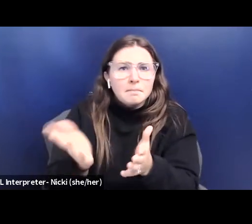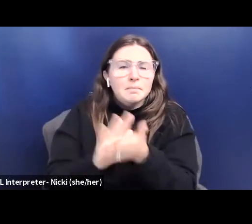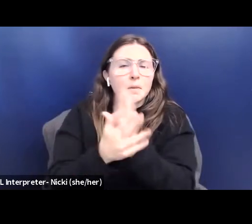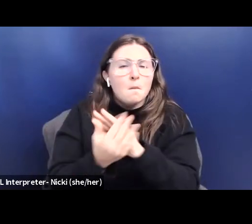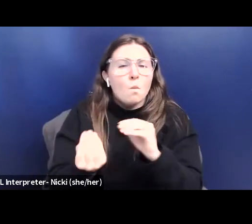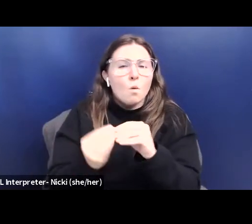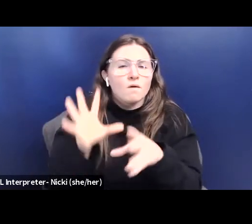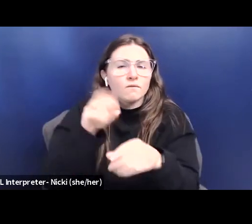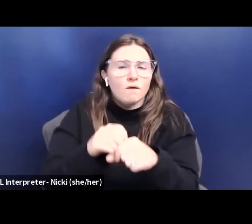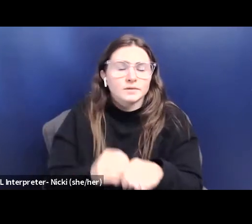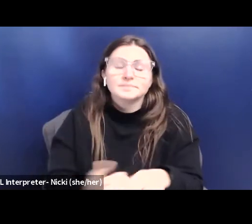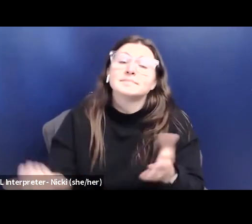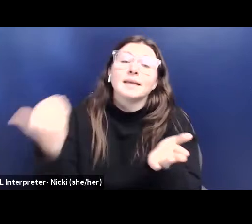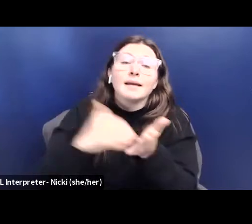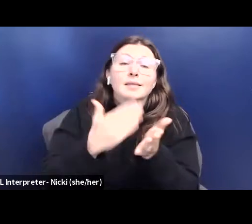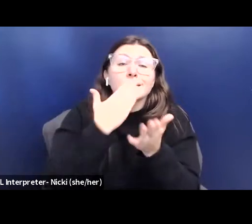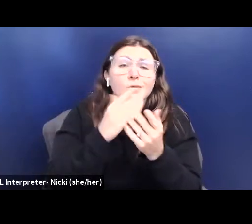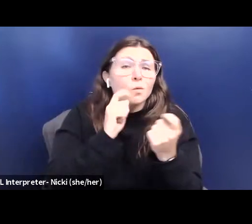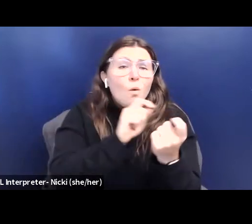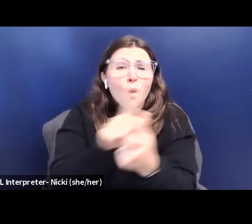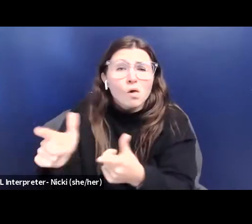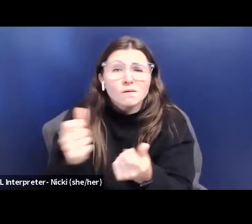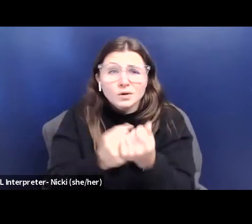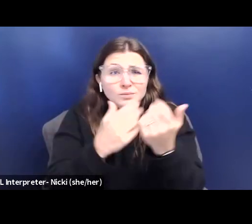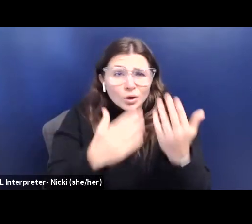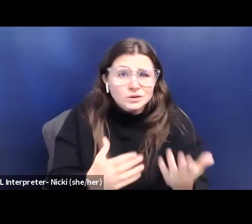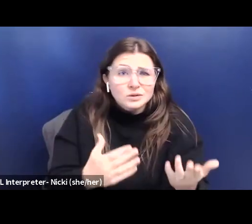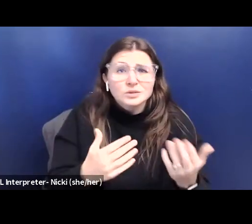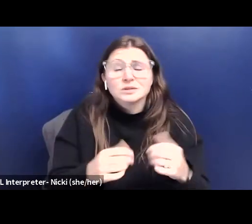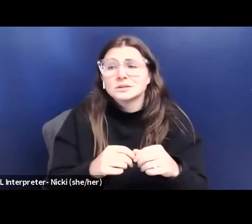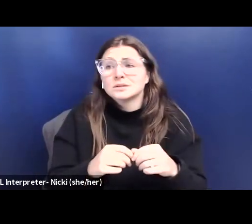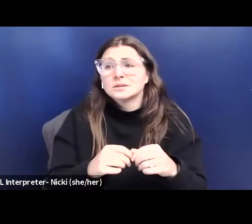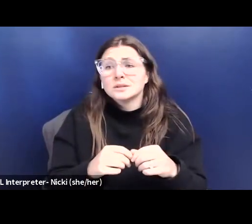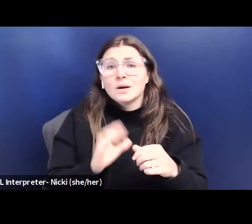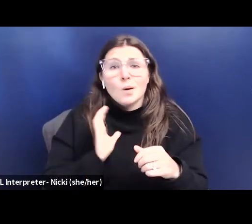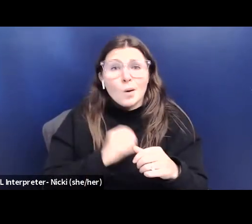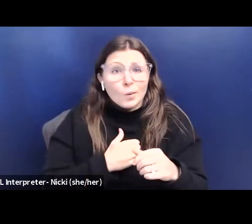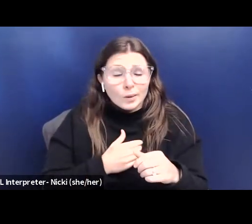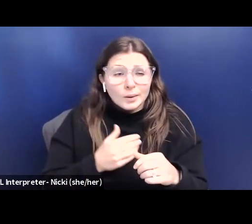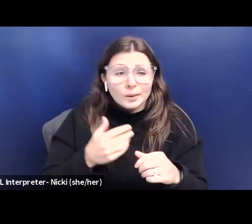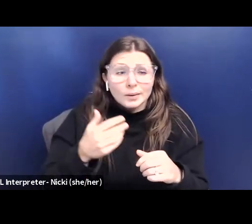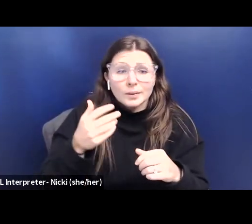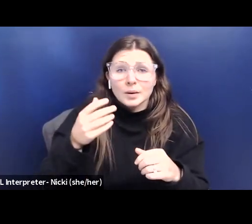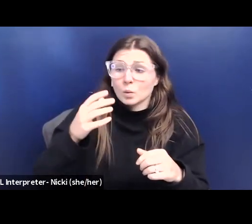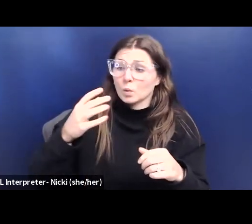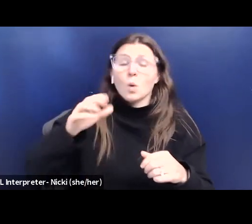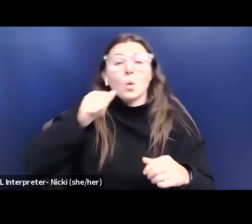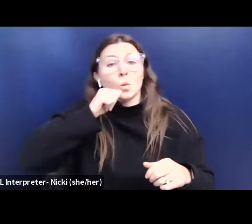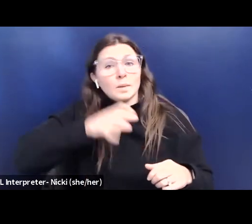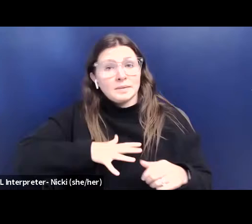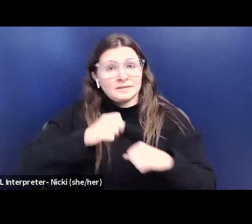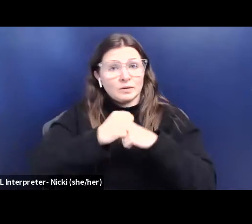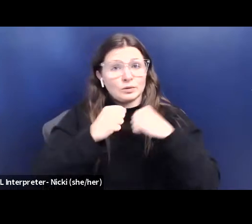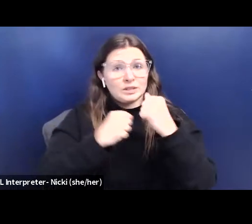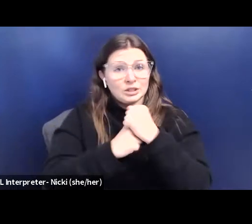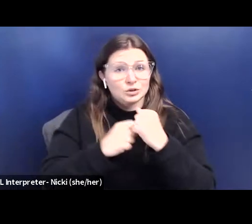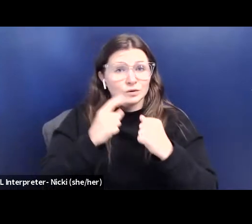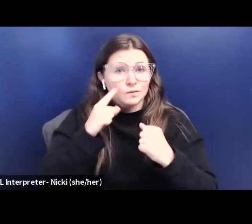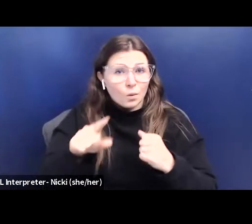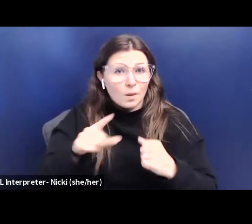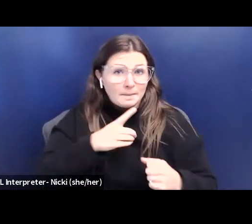our sponsors today who have made this possible. Our presenting partner, Women's Foundation of Minnesota, as well as Black